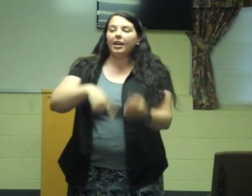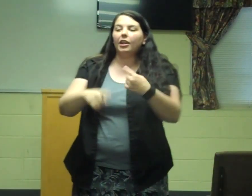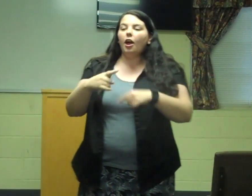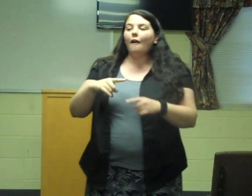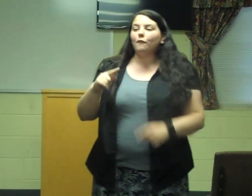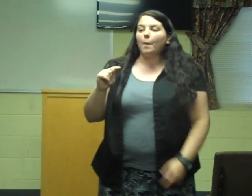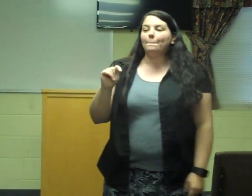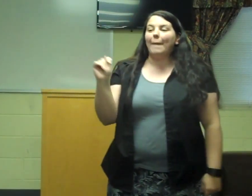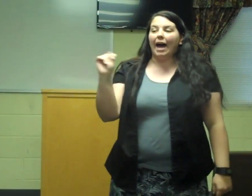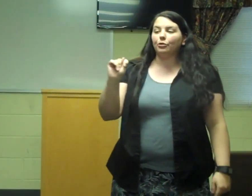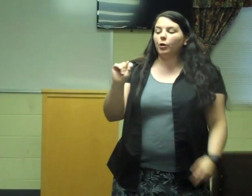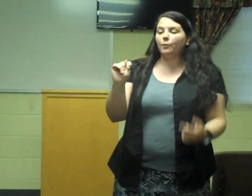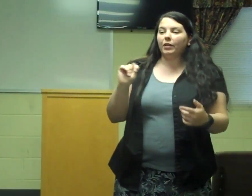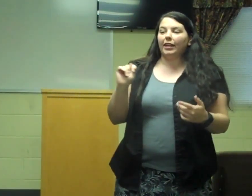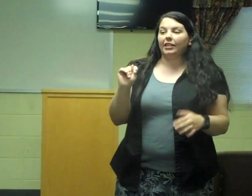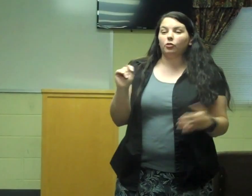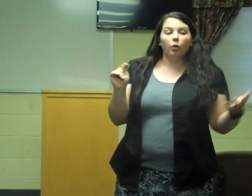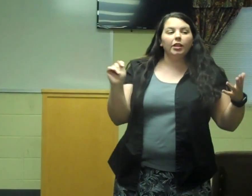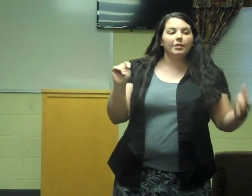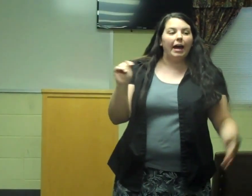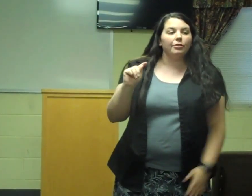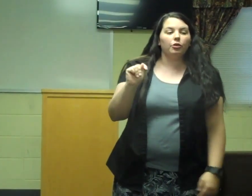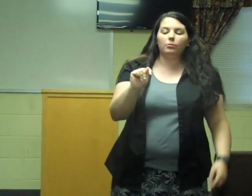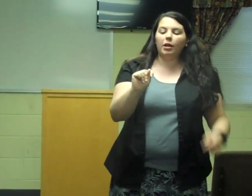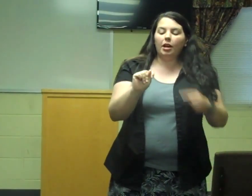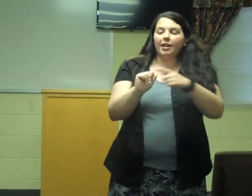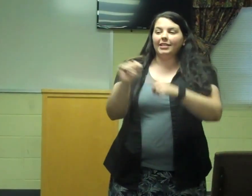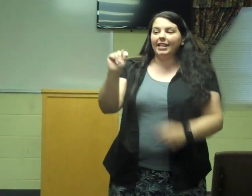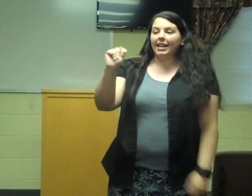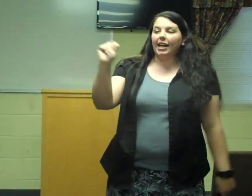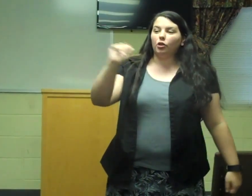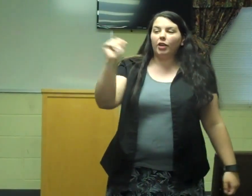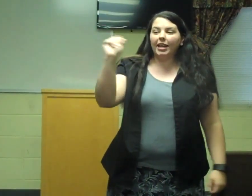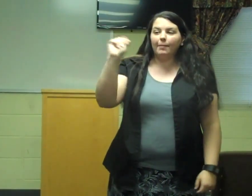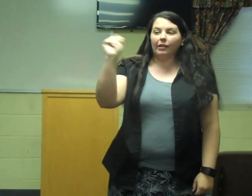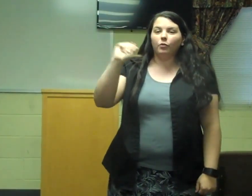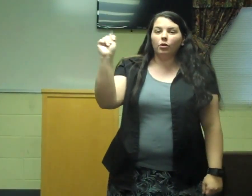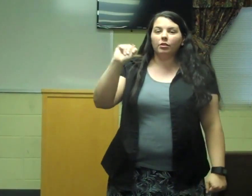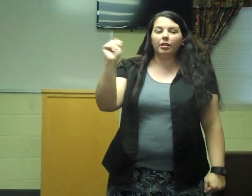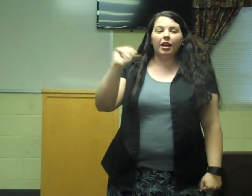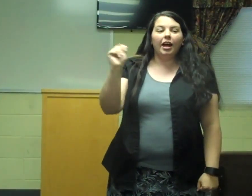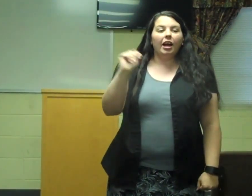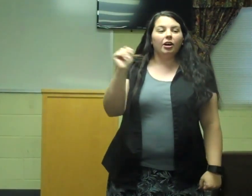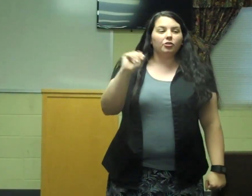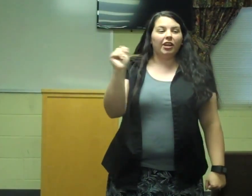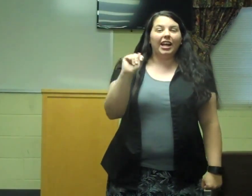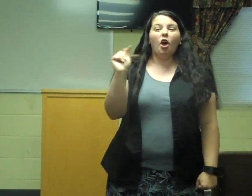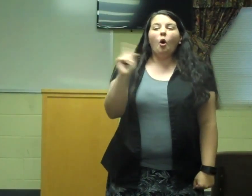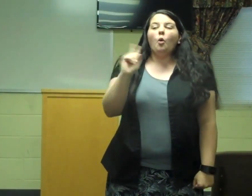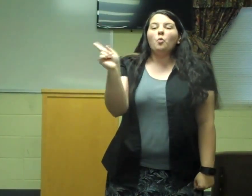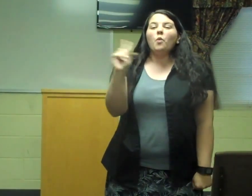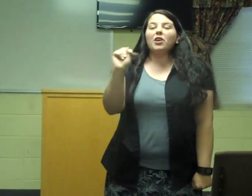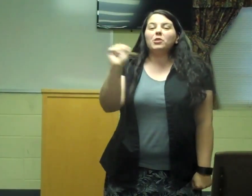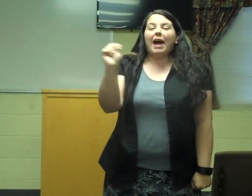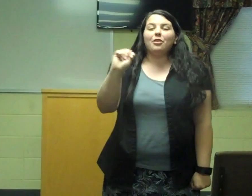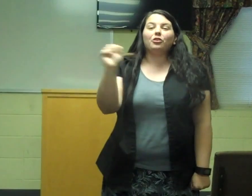sign for a bathroom, like the toilet bathroom, it's a T, and you shake it back and forth. So you're like, where's the